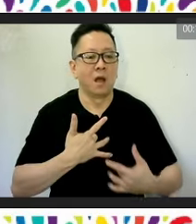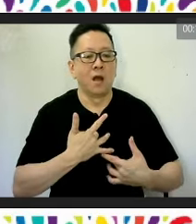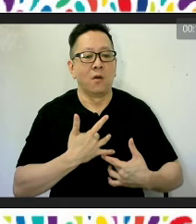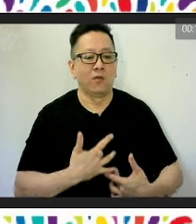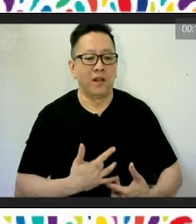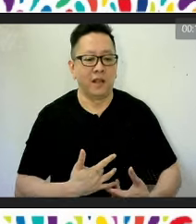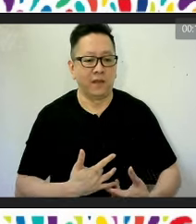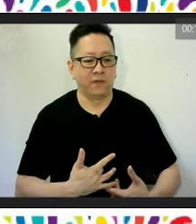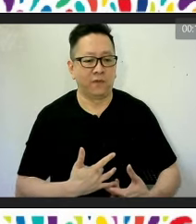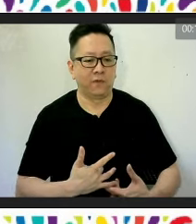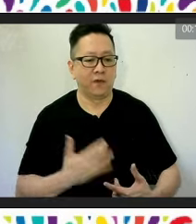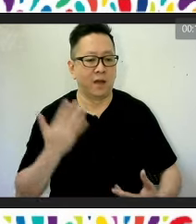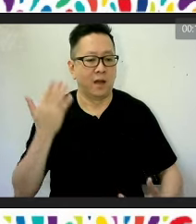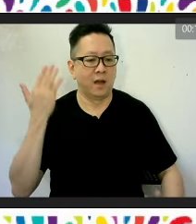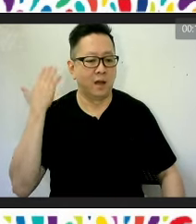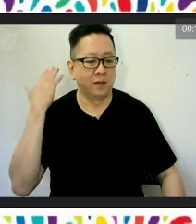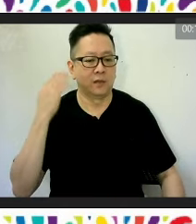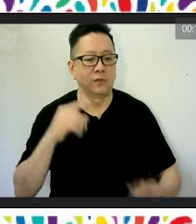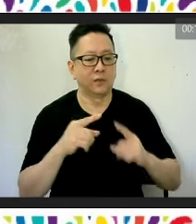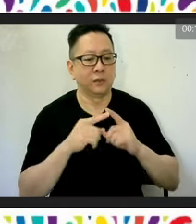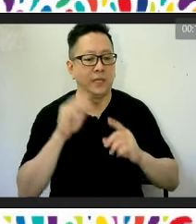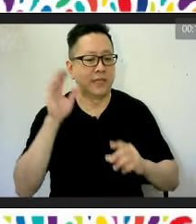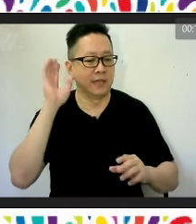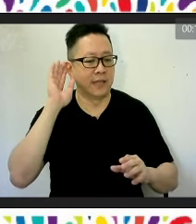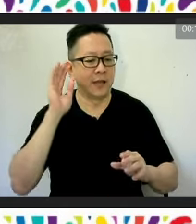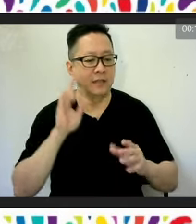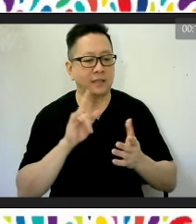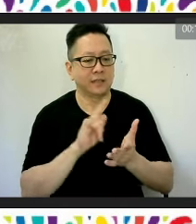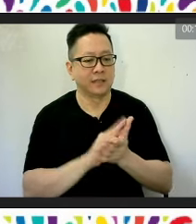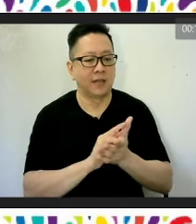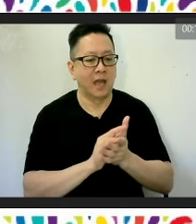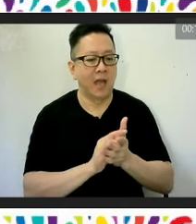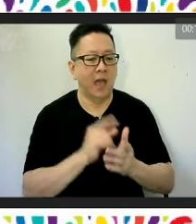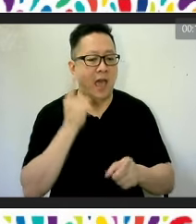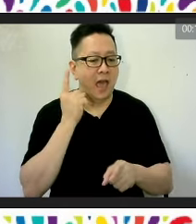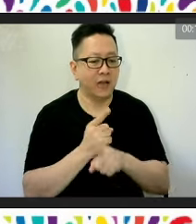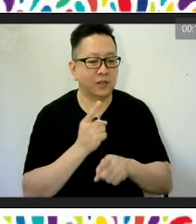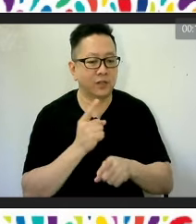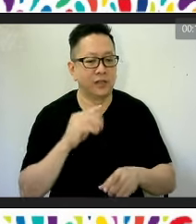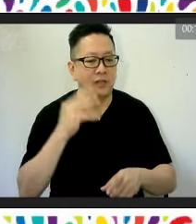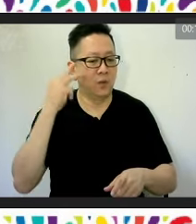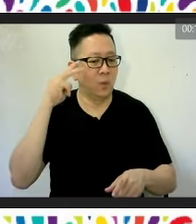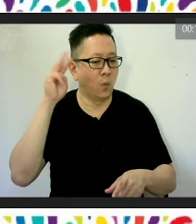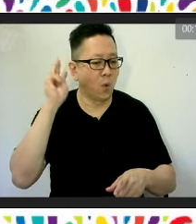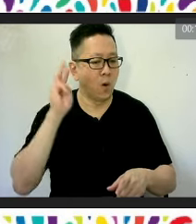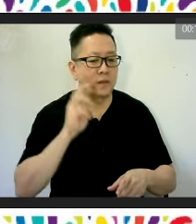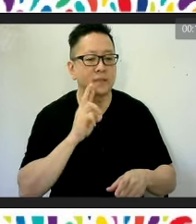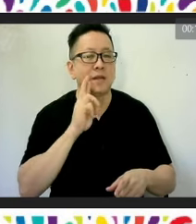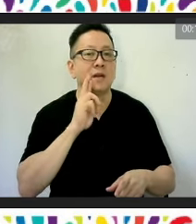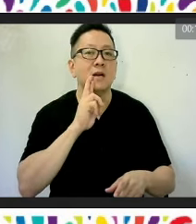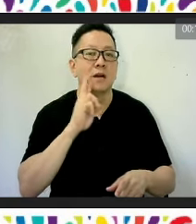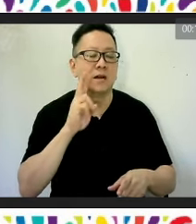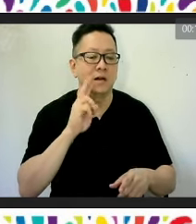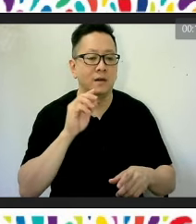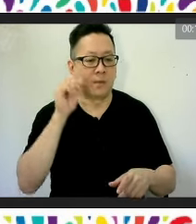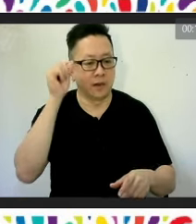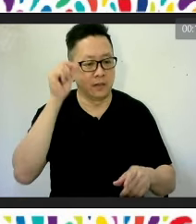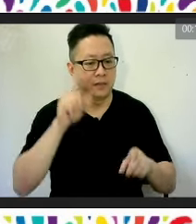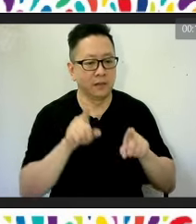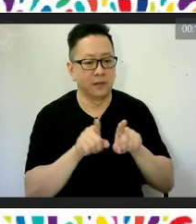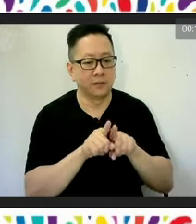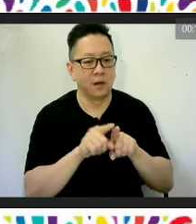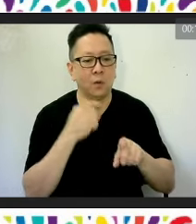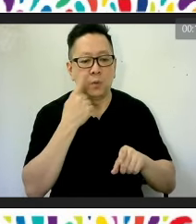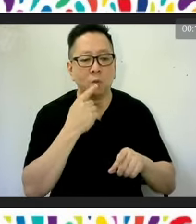was relieved to hear that actually was her